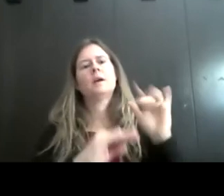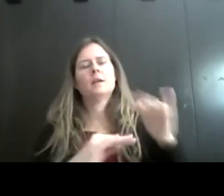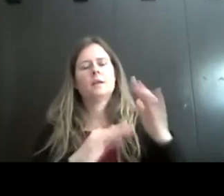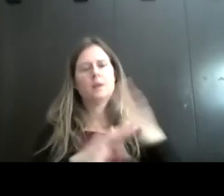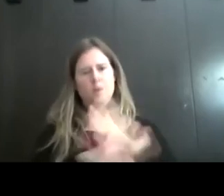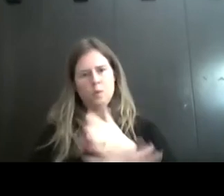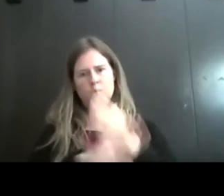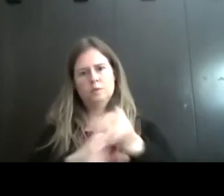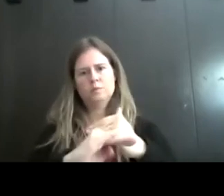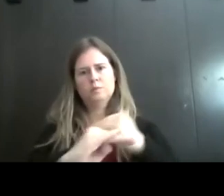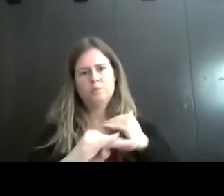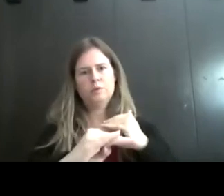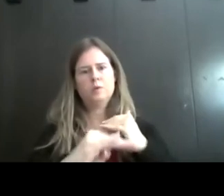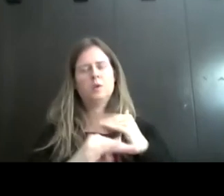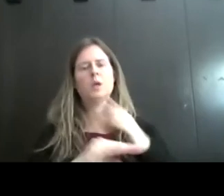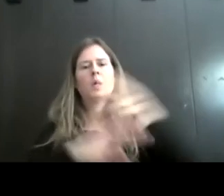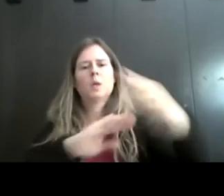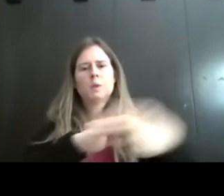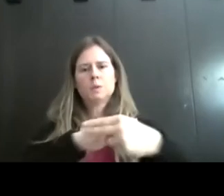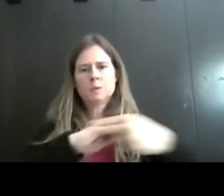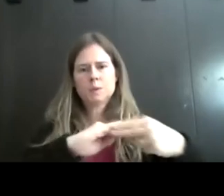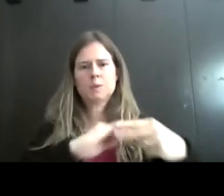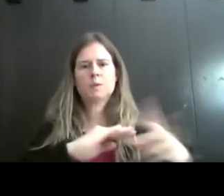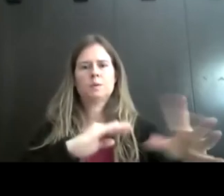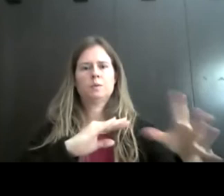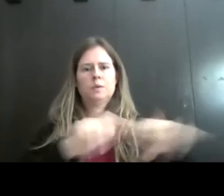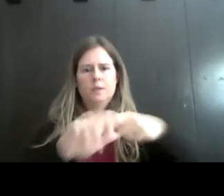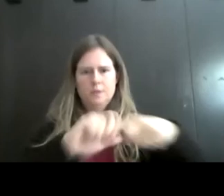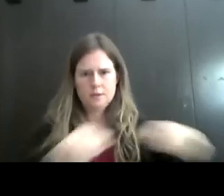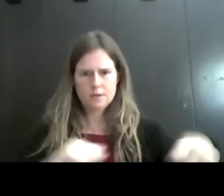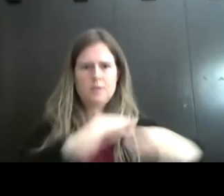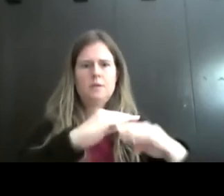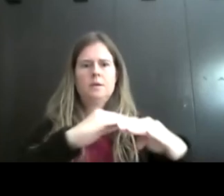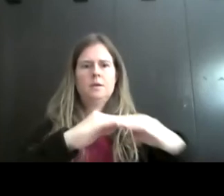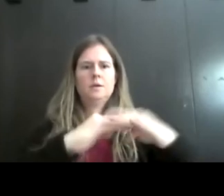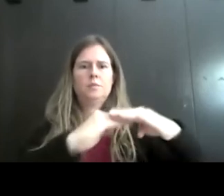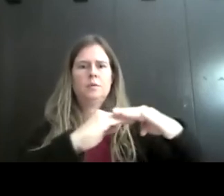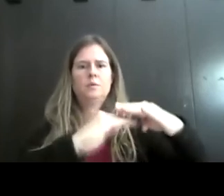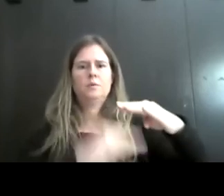it, and the board below that, and the board below that. It's about six boards deep.